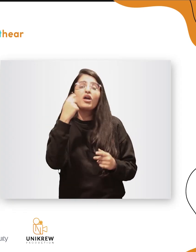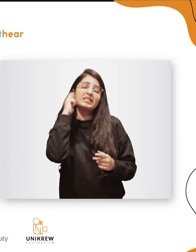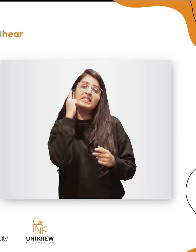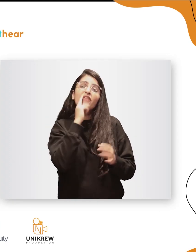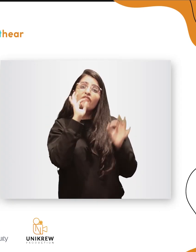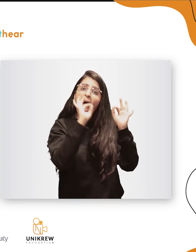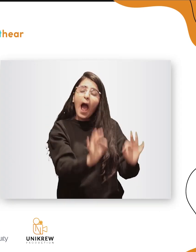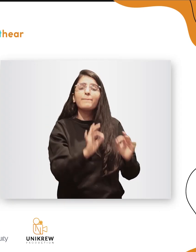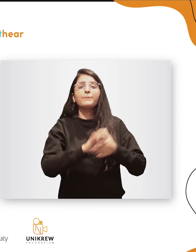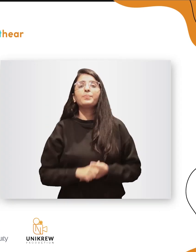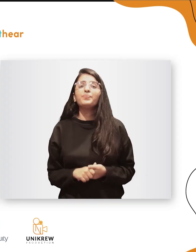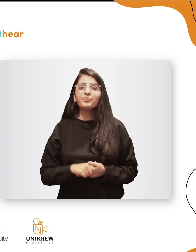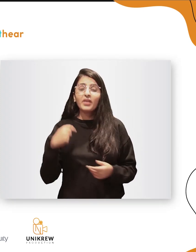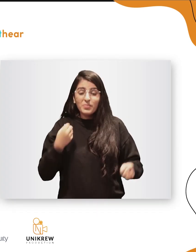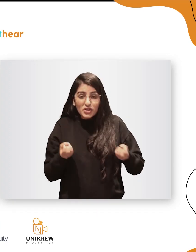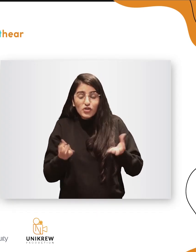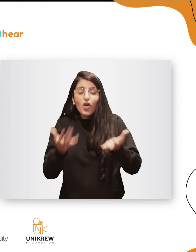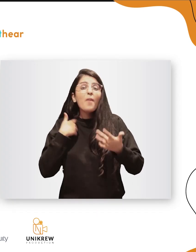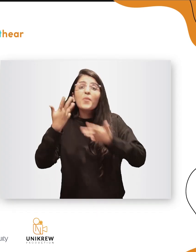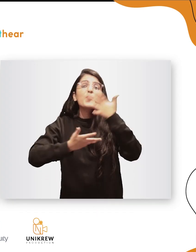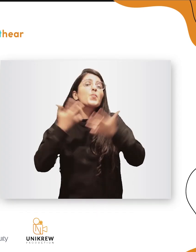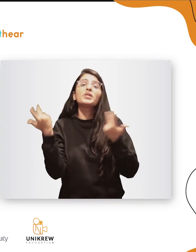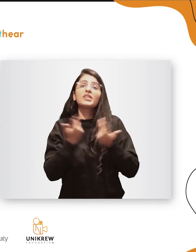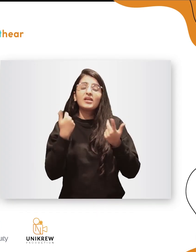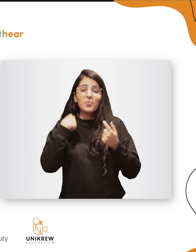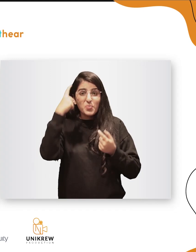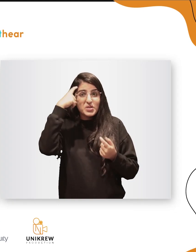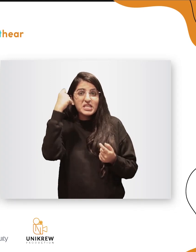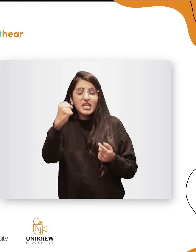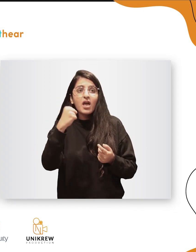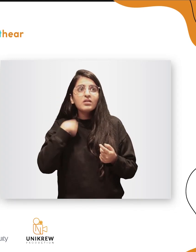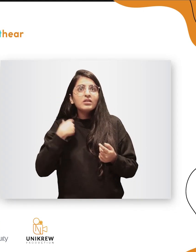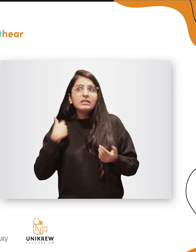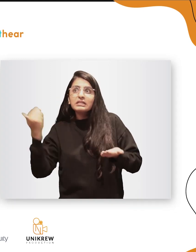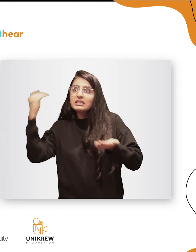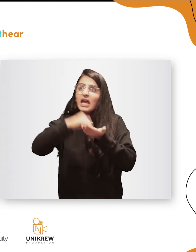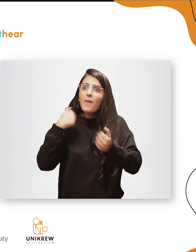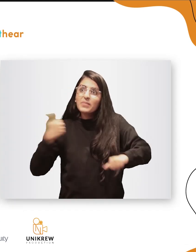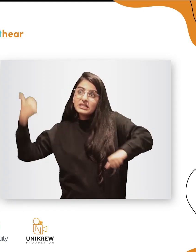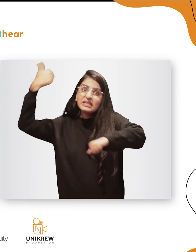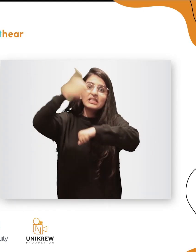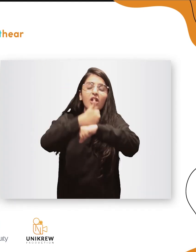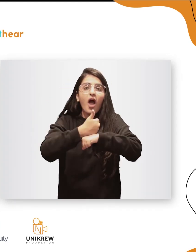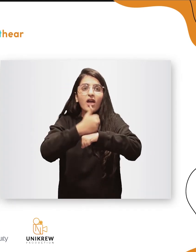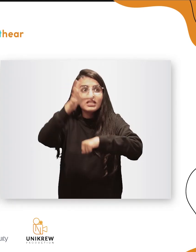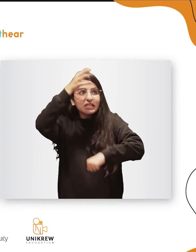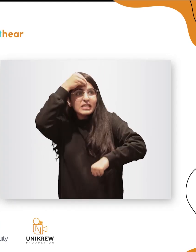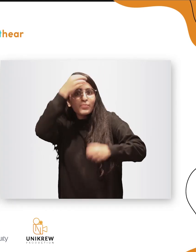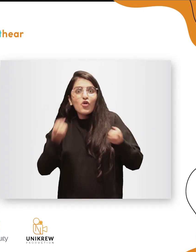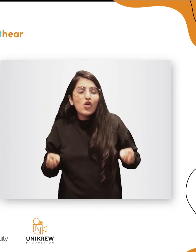the deaf community in Sindh. Starting off, I remember that initially, as soon as I took charge of this